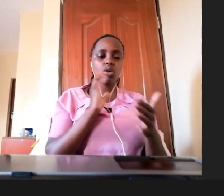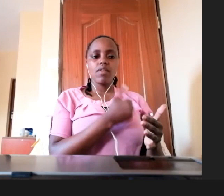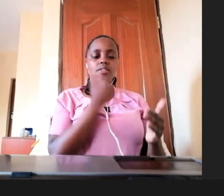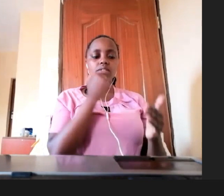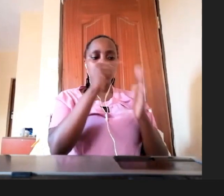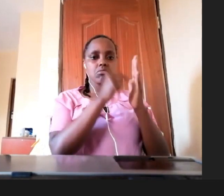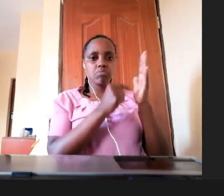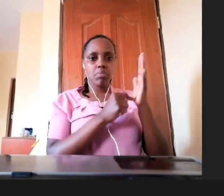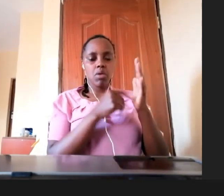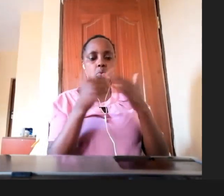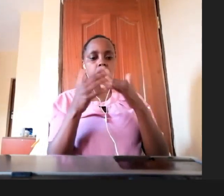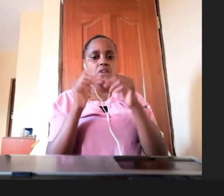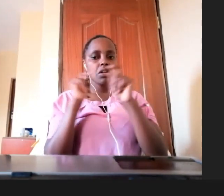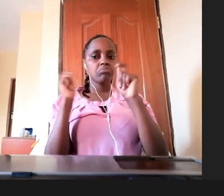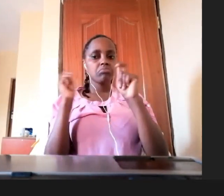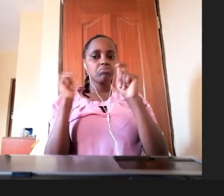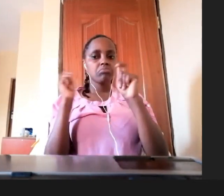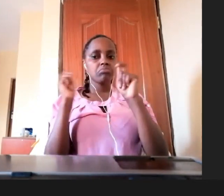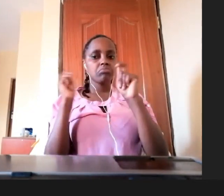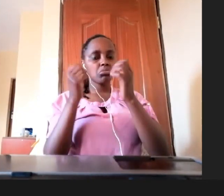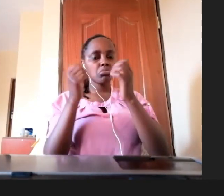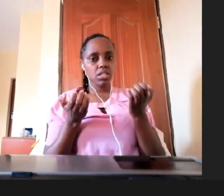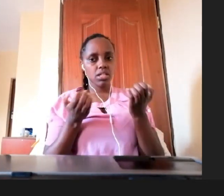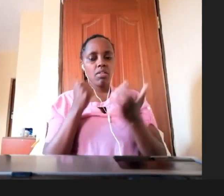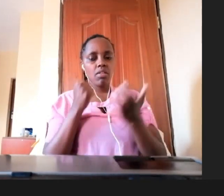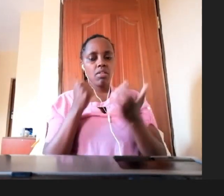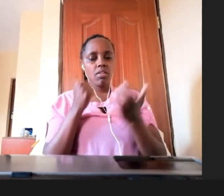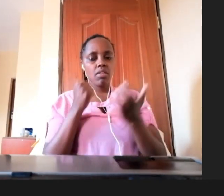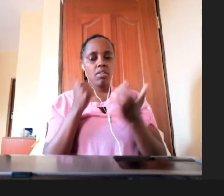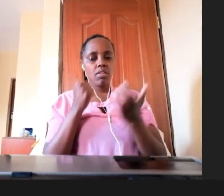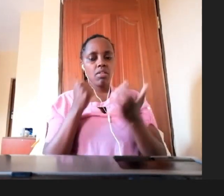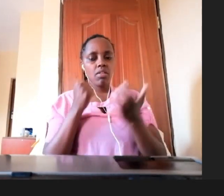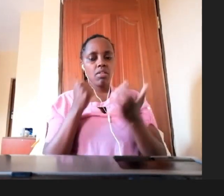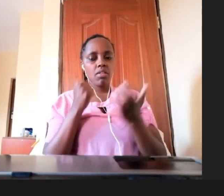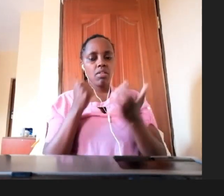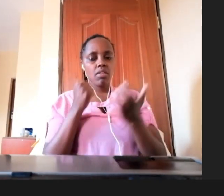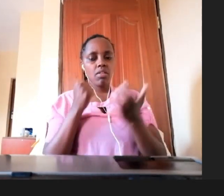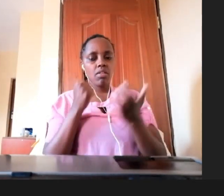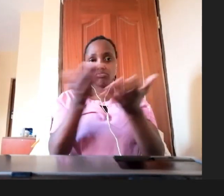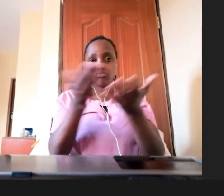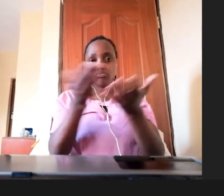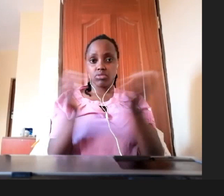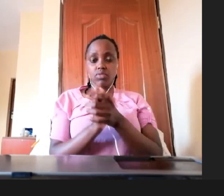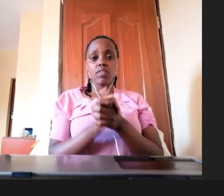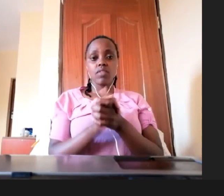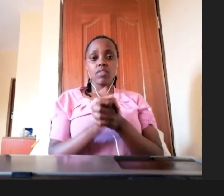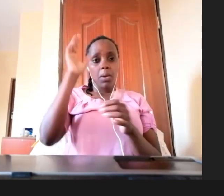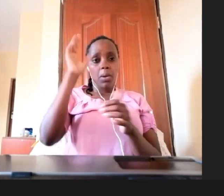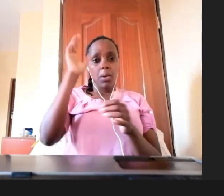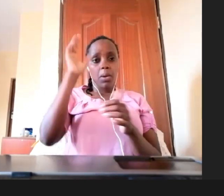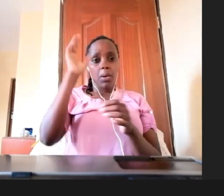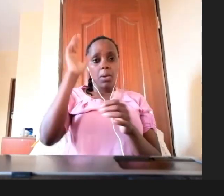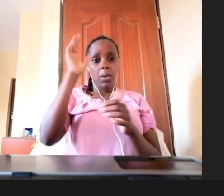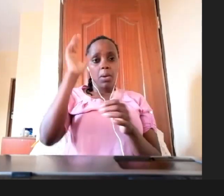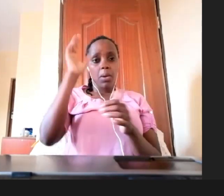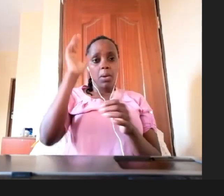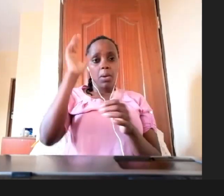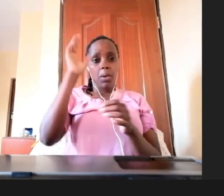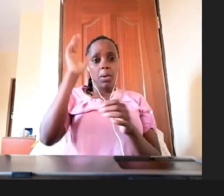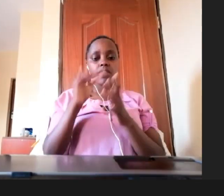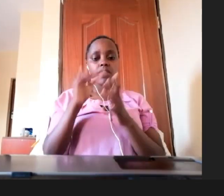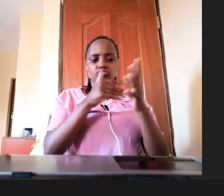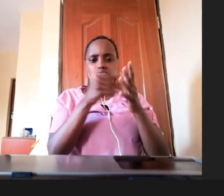highlighting what changes might be needed, what assistance might be needed from you. And I know this needs to be a very